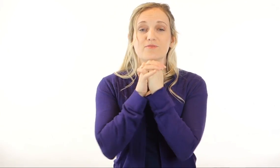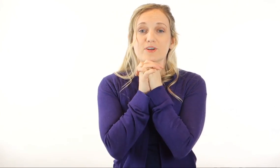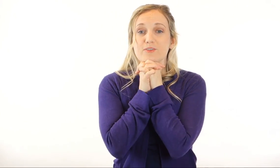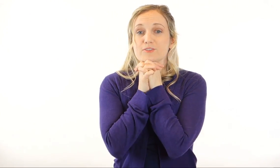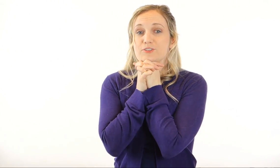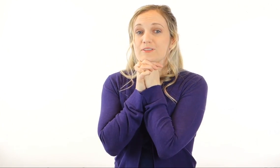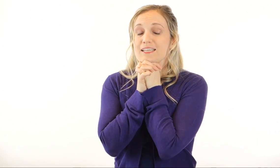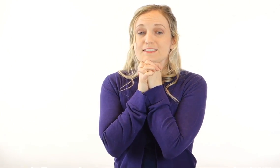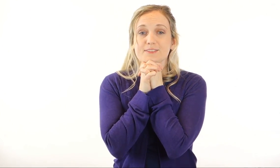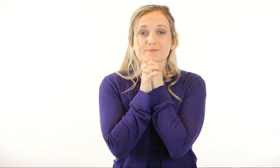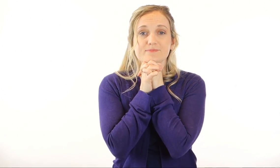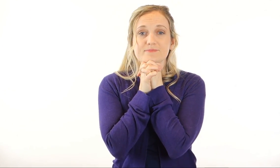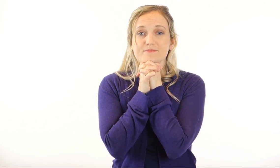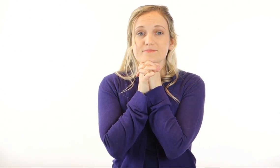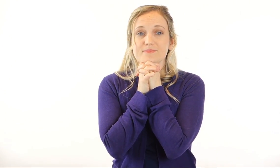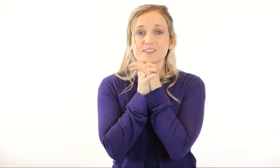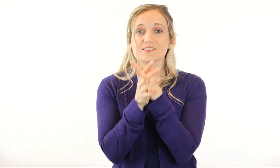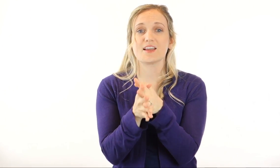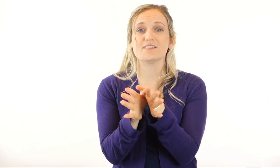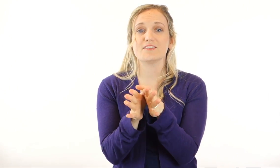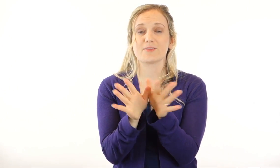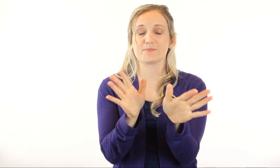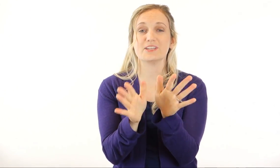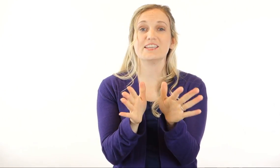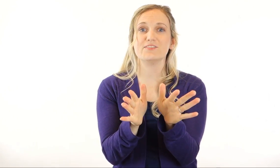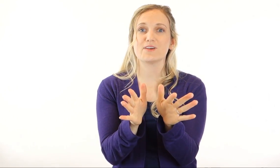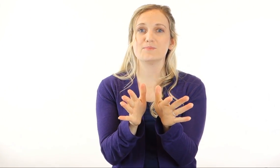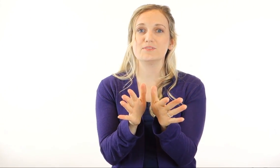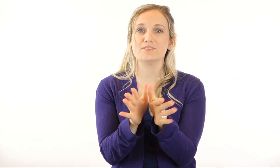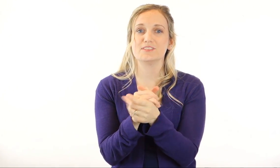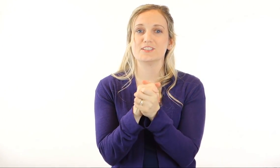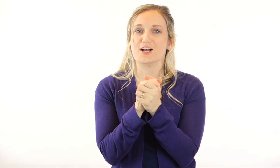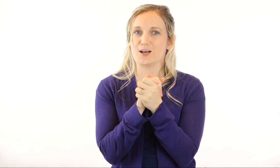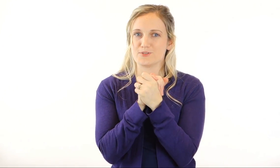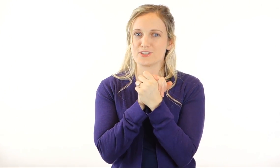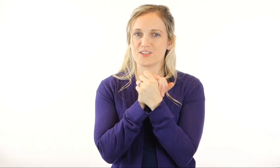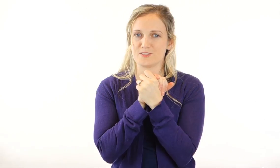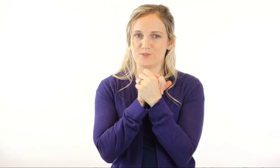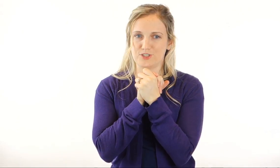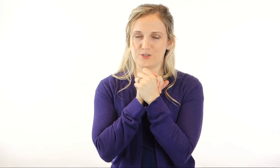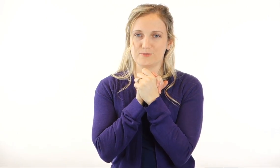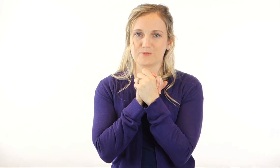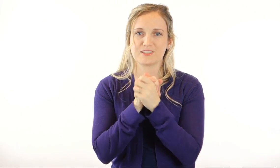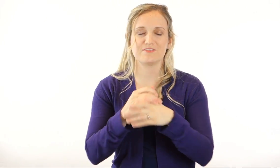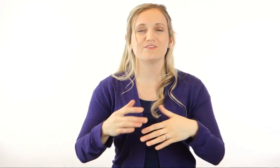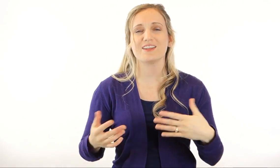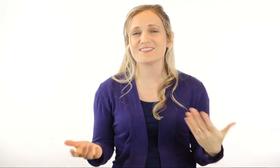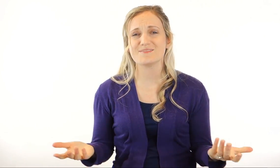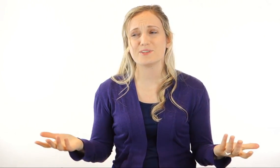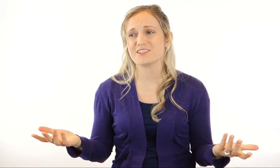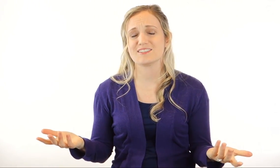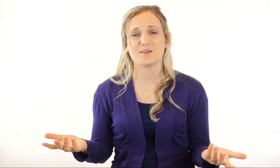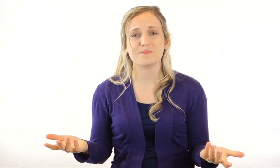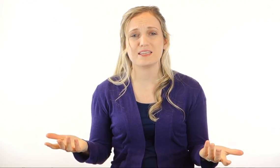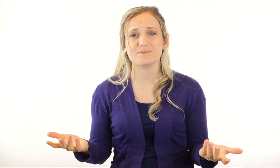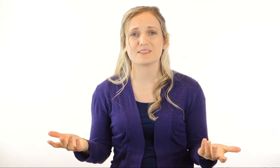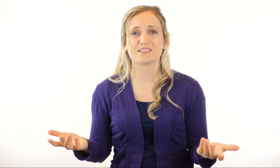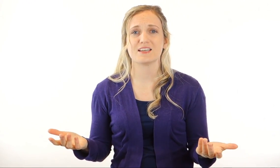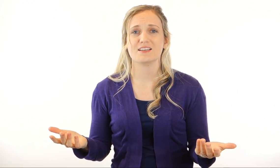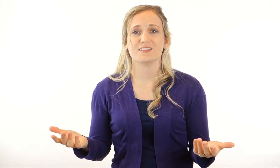Before it grows too late. This is kind of, okay, I'm going to give you a couple options on this one too. Because if you've got a bunch of sunbeams,